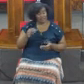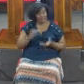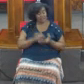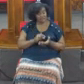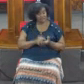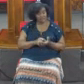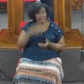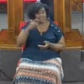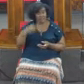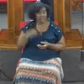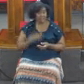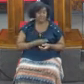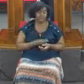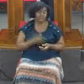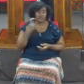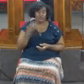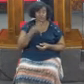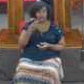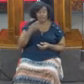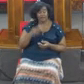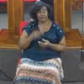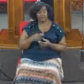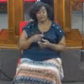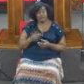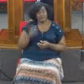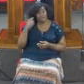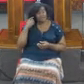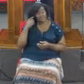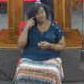Mark says, whosoever, listen to me, church,